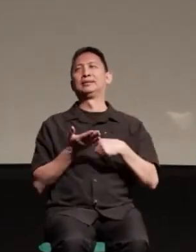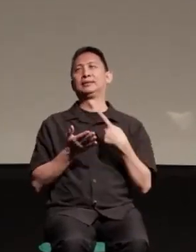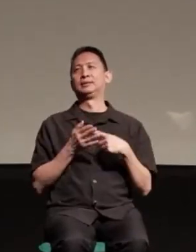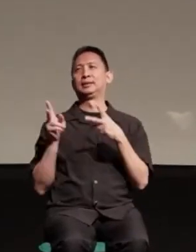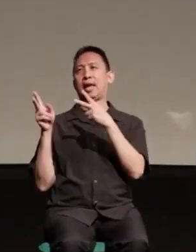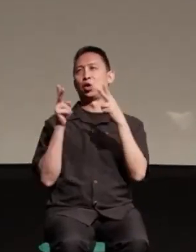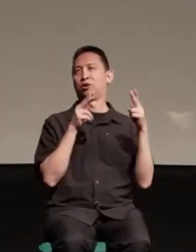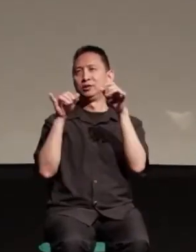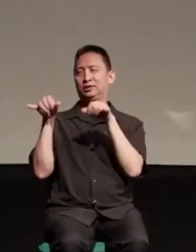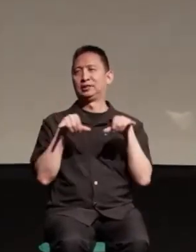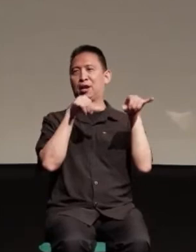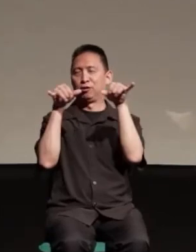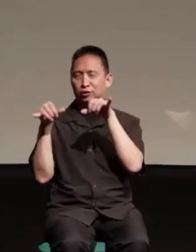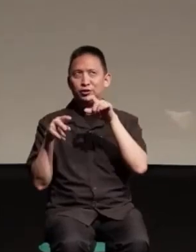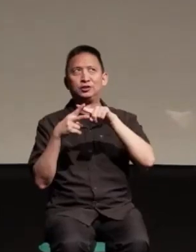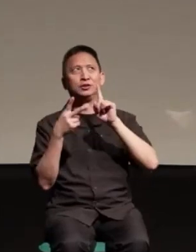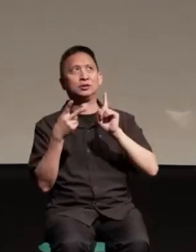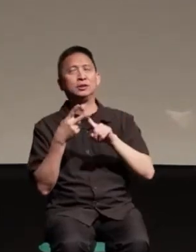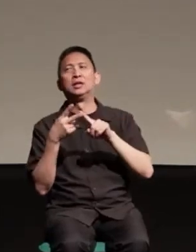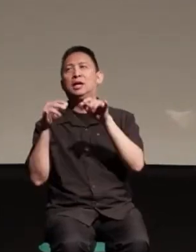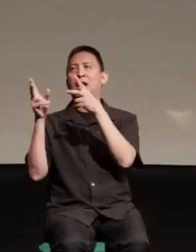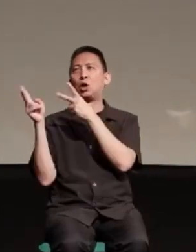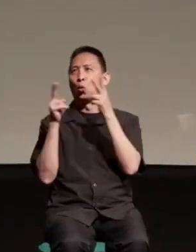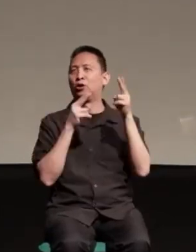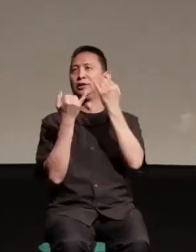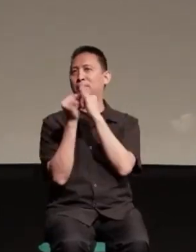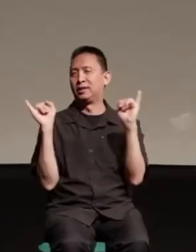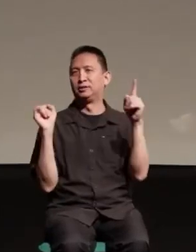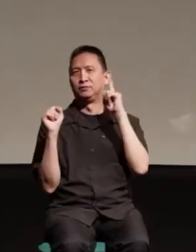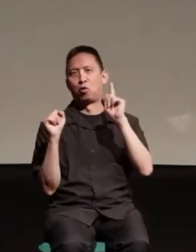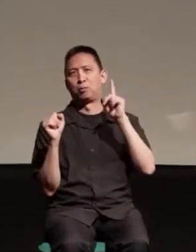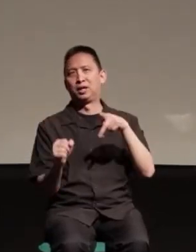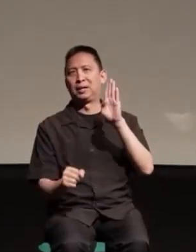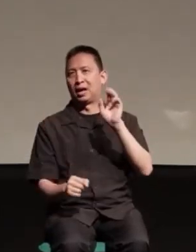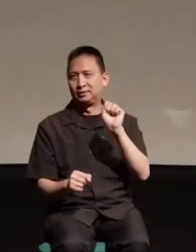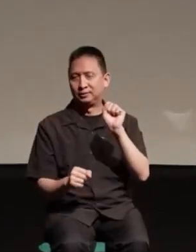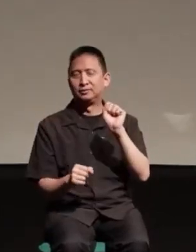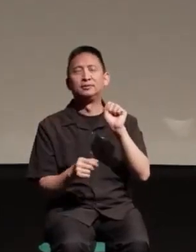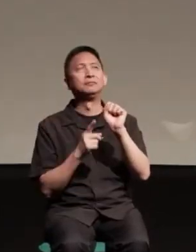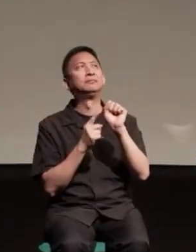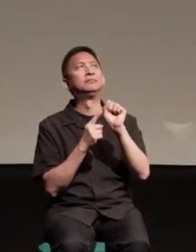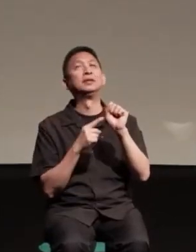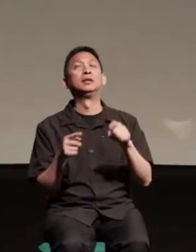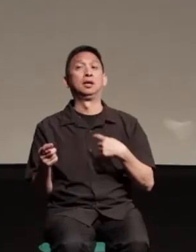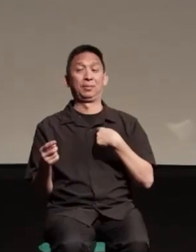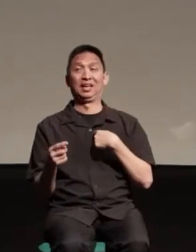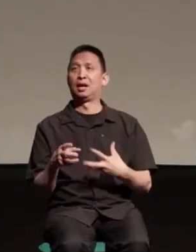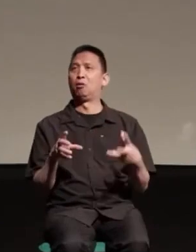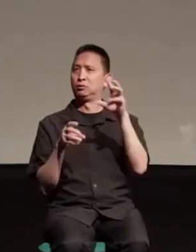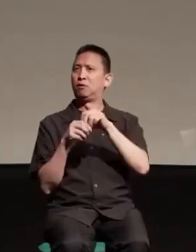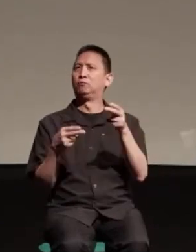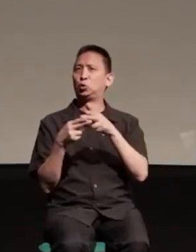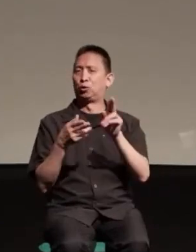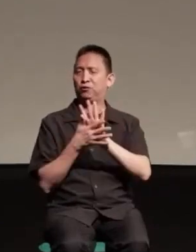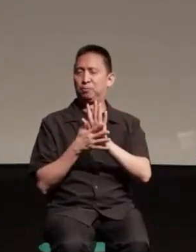and editorial independence of PBS, because I was a part of a short